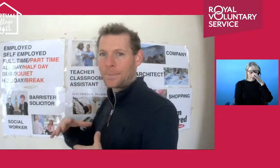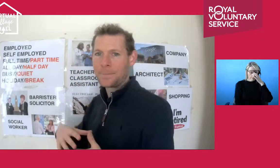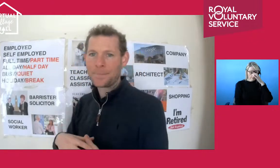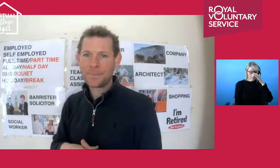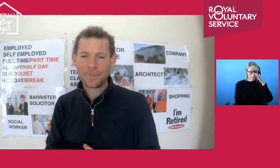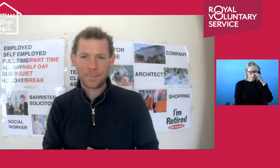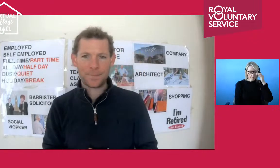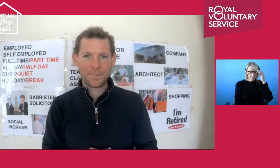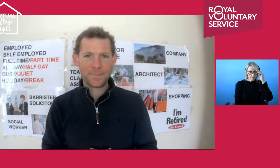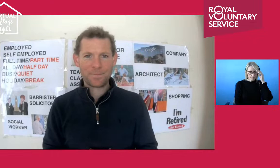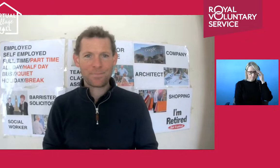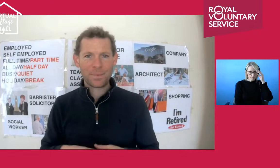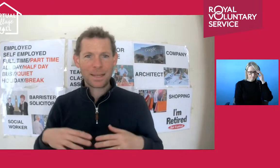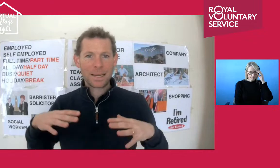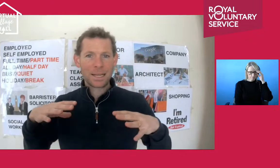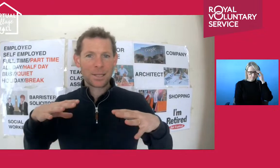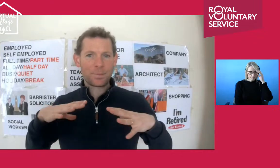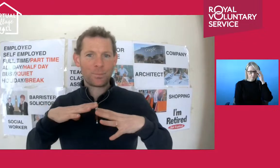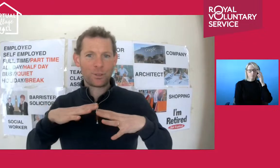Break.